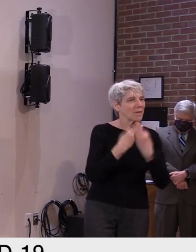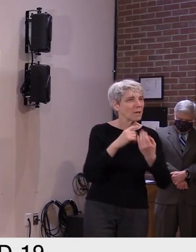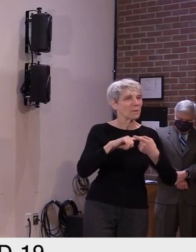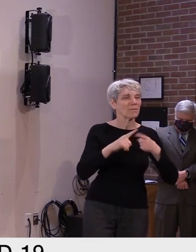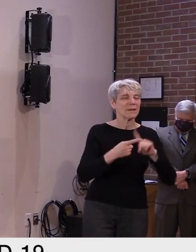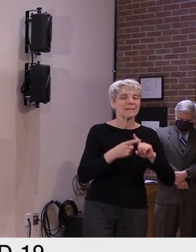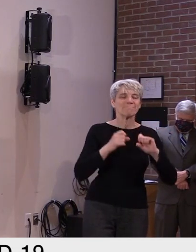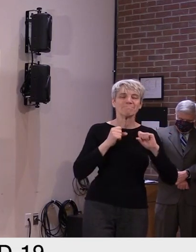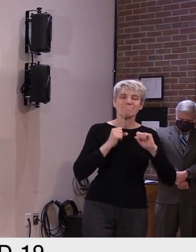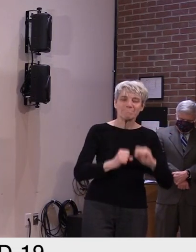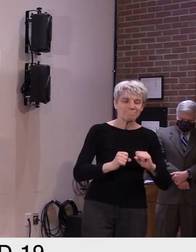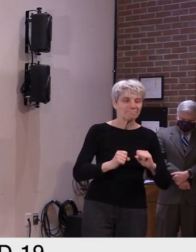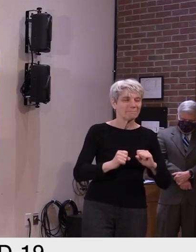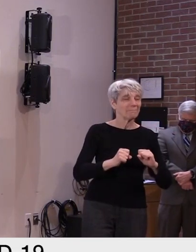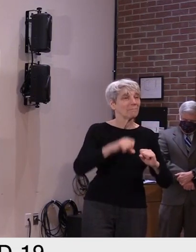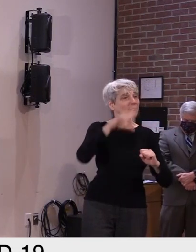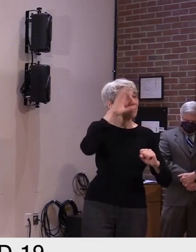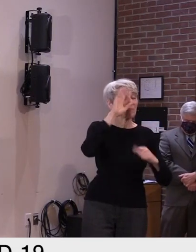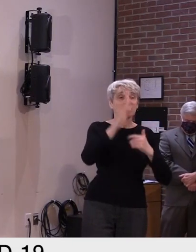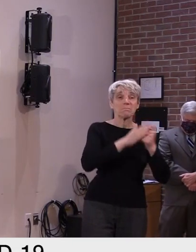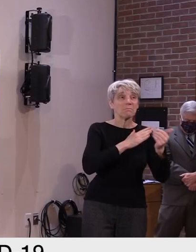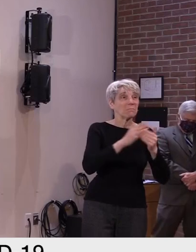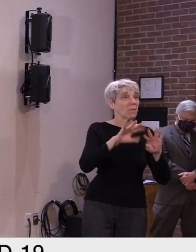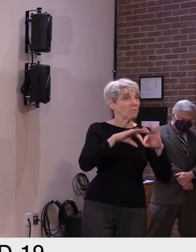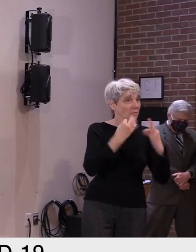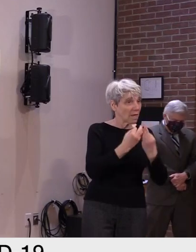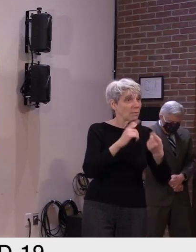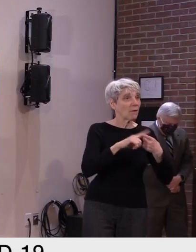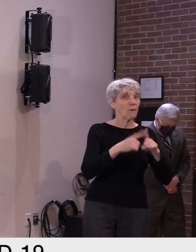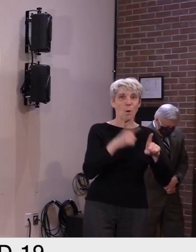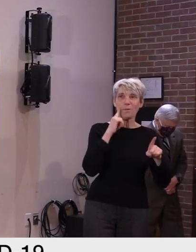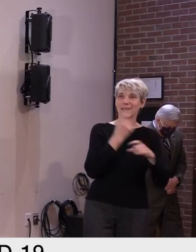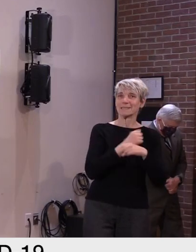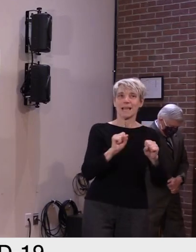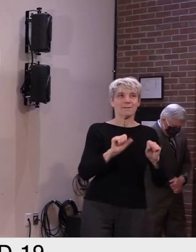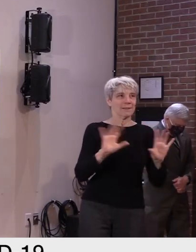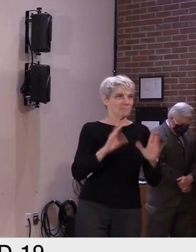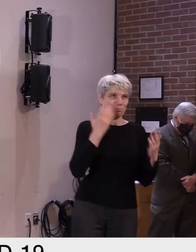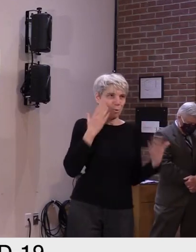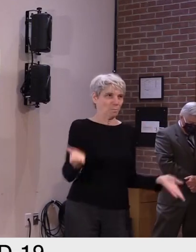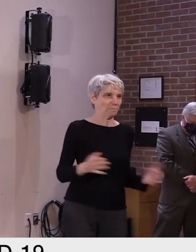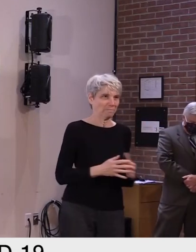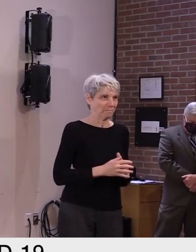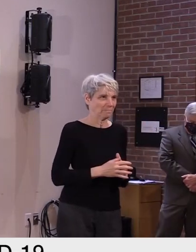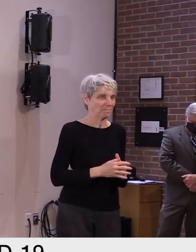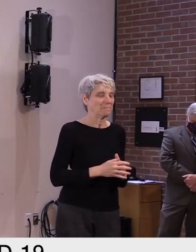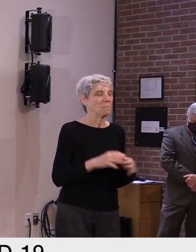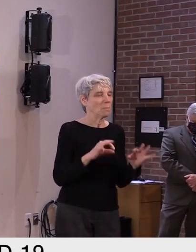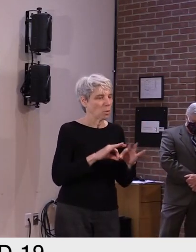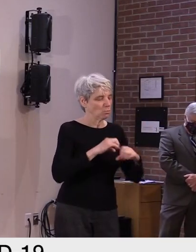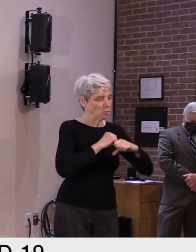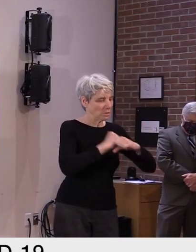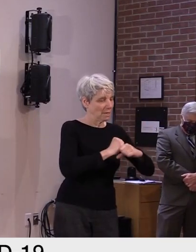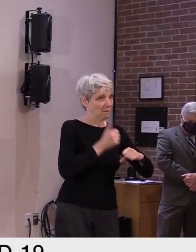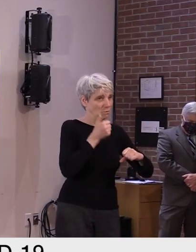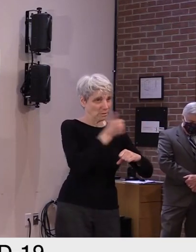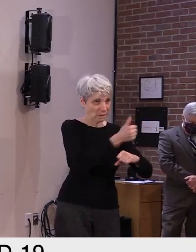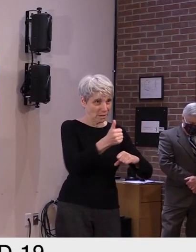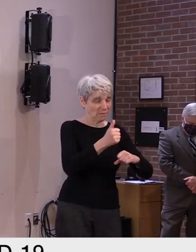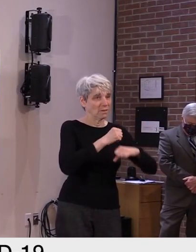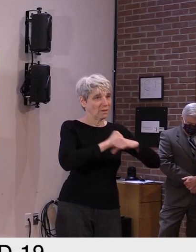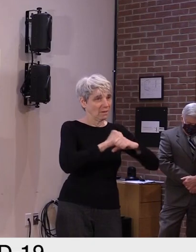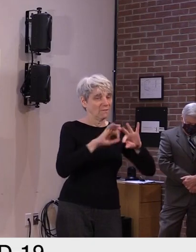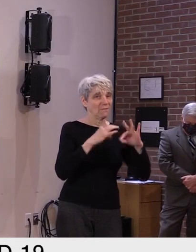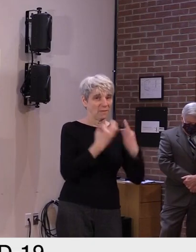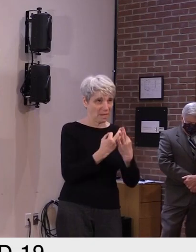or close friends, plan to protect each other. Travelers to Vermont must quarantine, even possibly